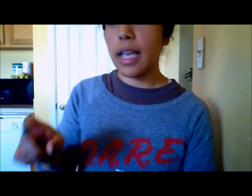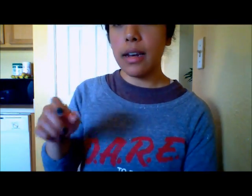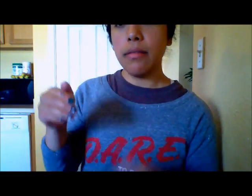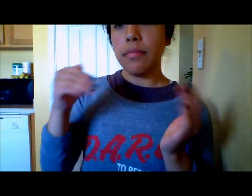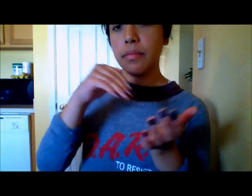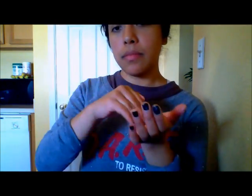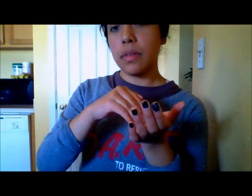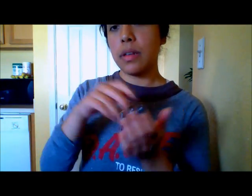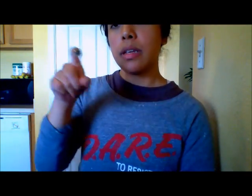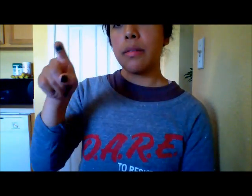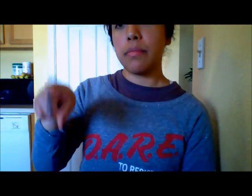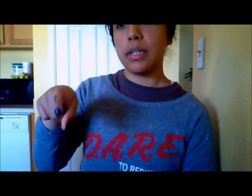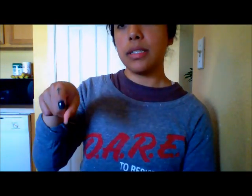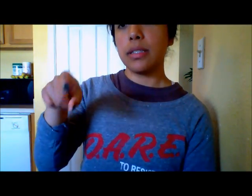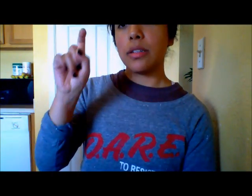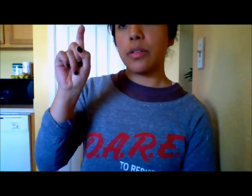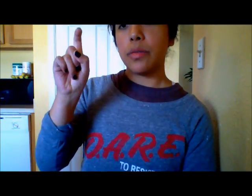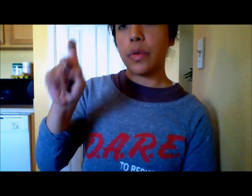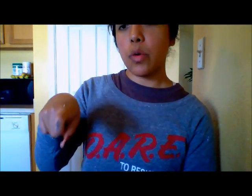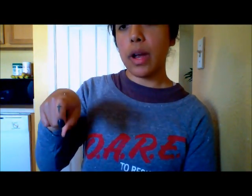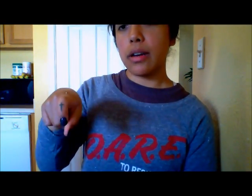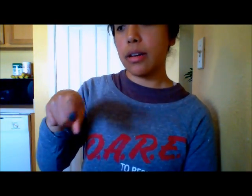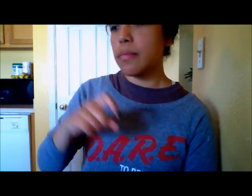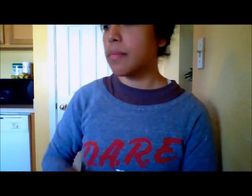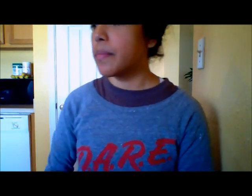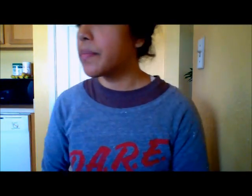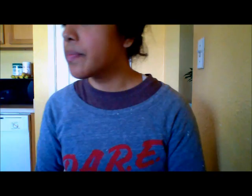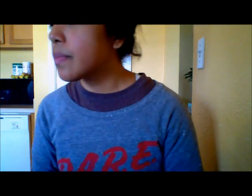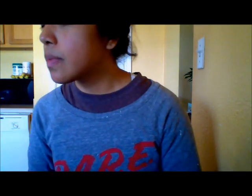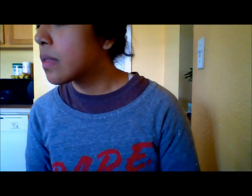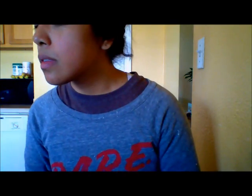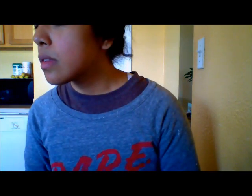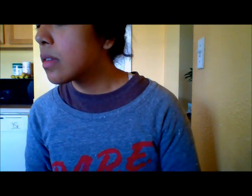Again, must, required.